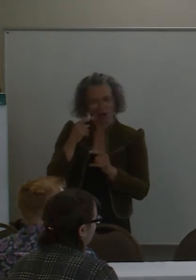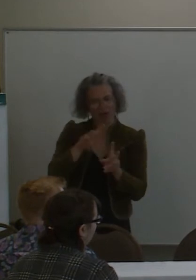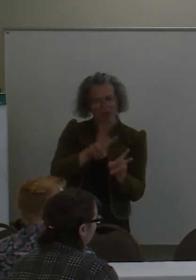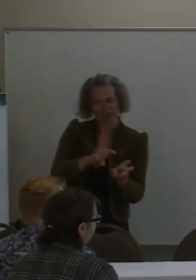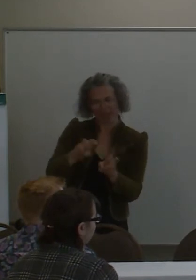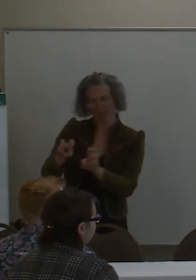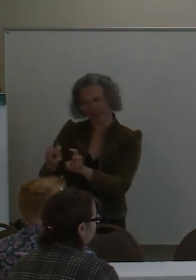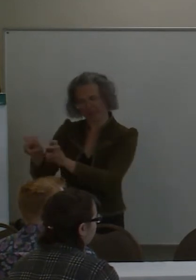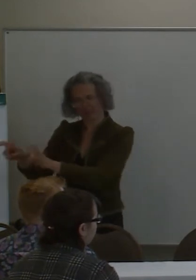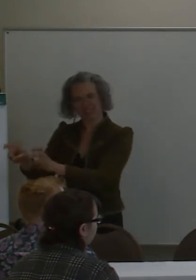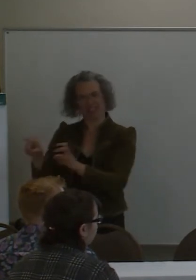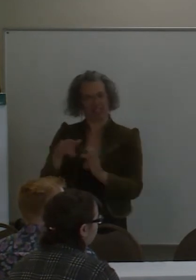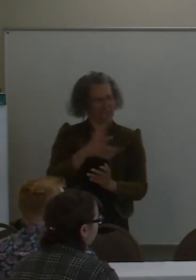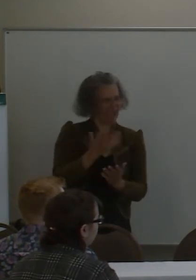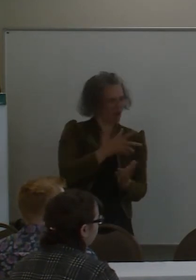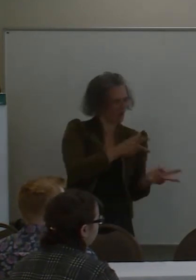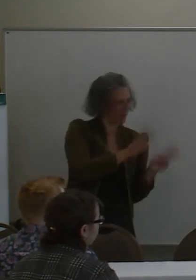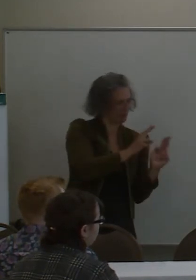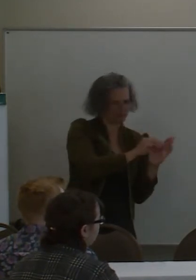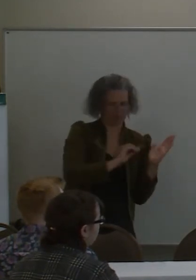go for,